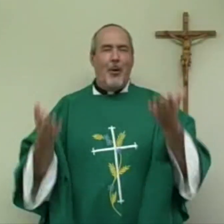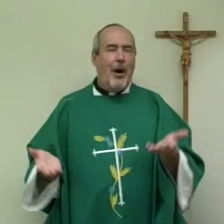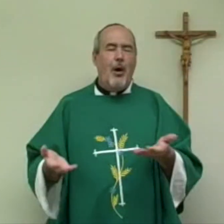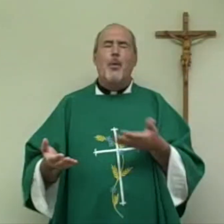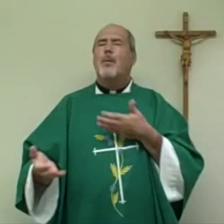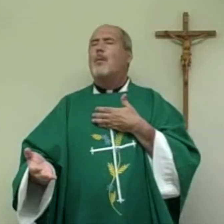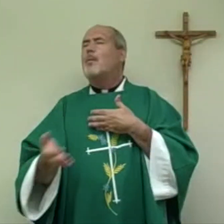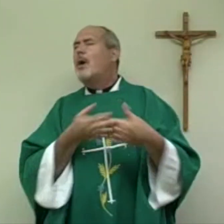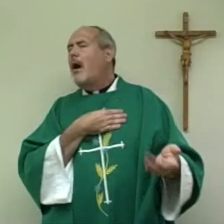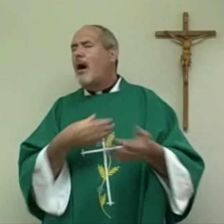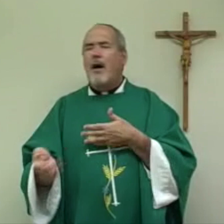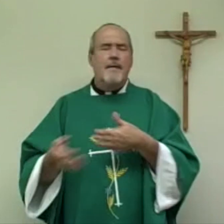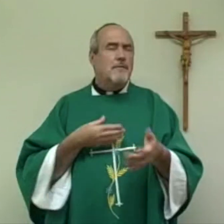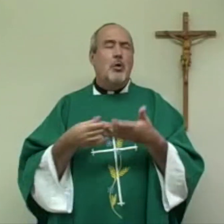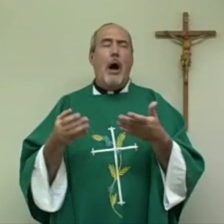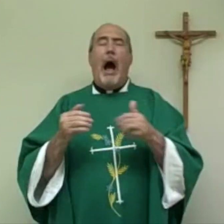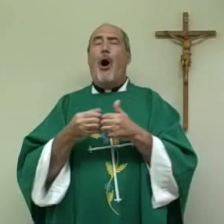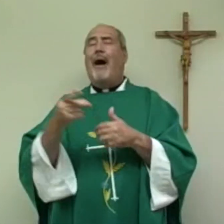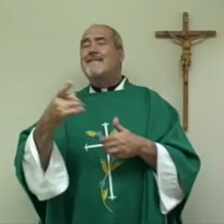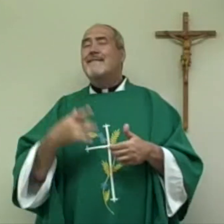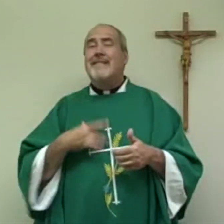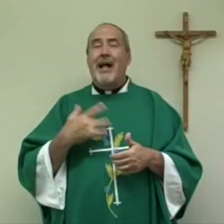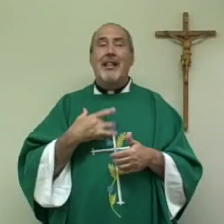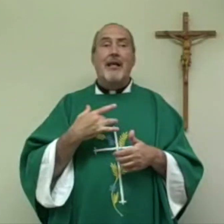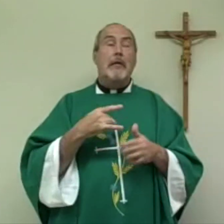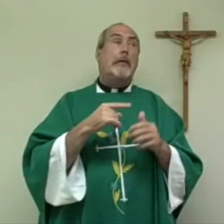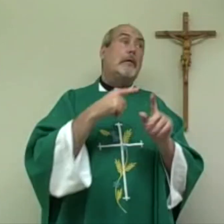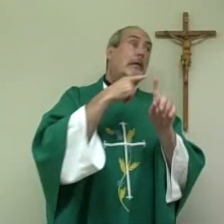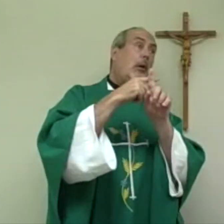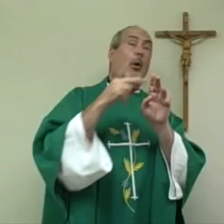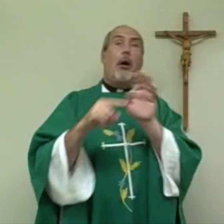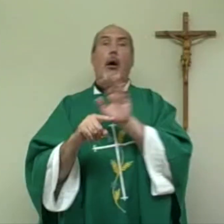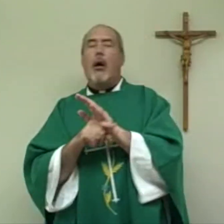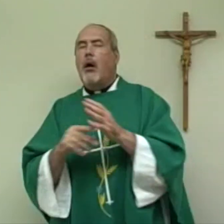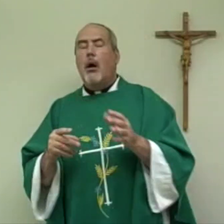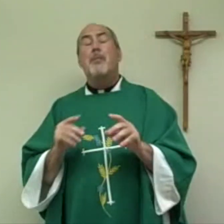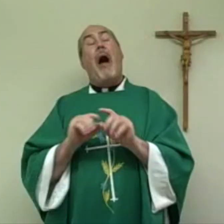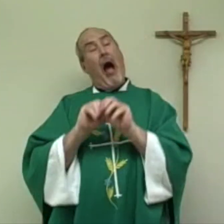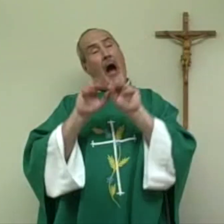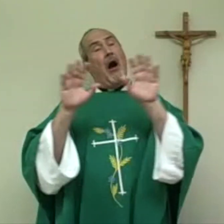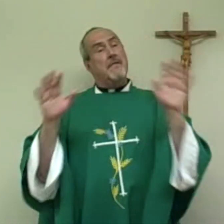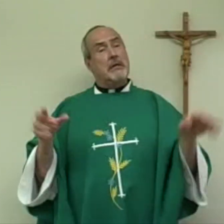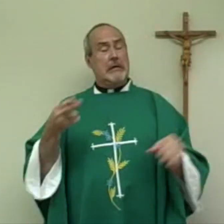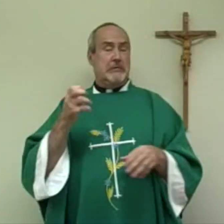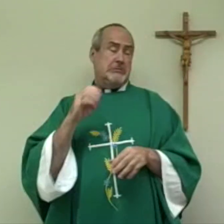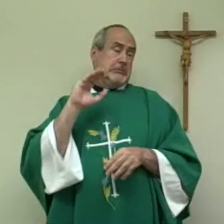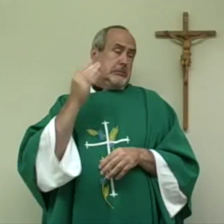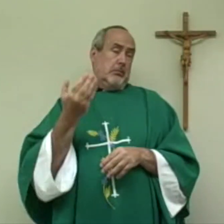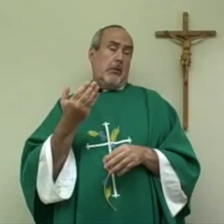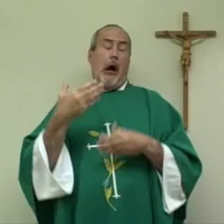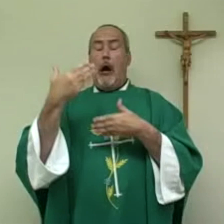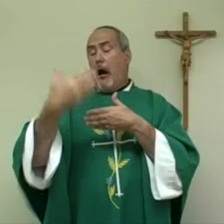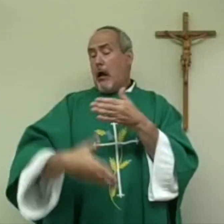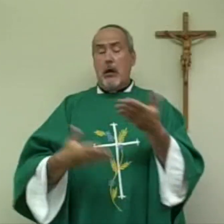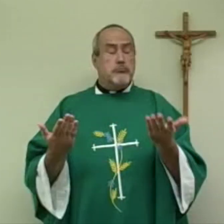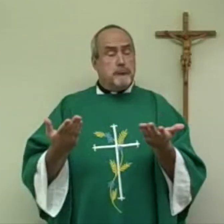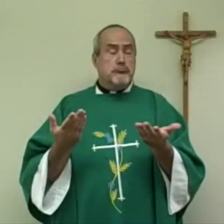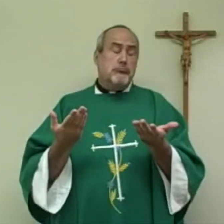do. I don't know. But however he felt, whether positive or negative, obviously he seemed